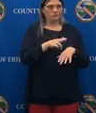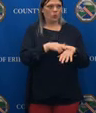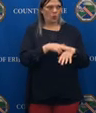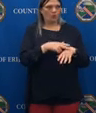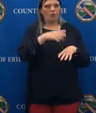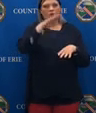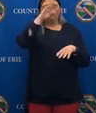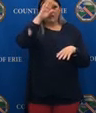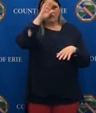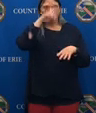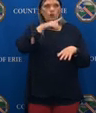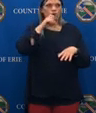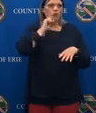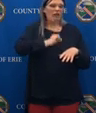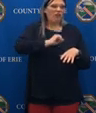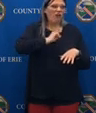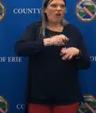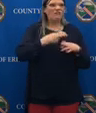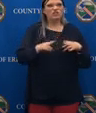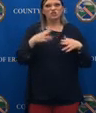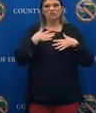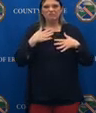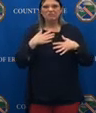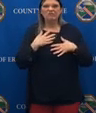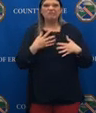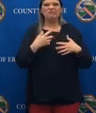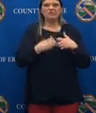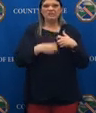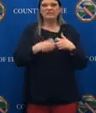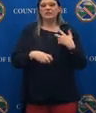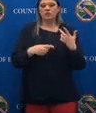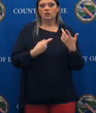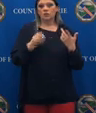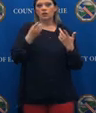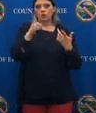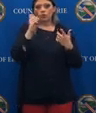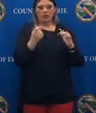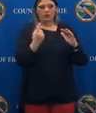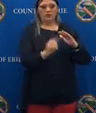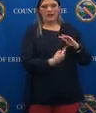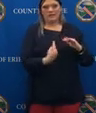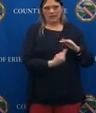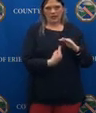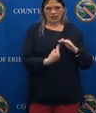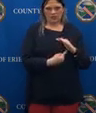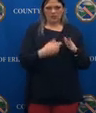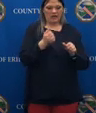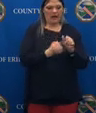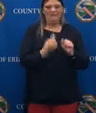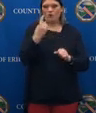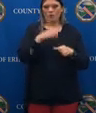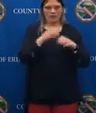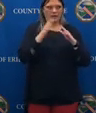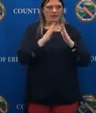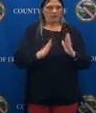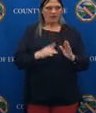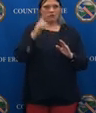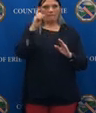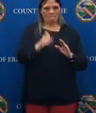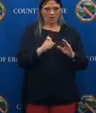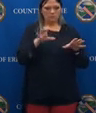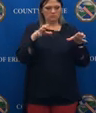dry cough, or shortness of breath, difficulty breathing, you need to be in isolation, and everybody in that household needs to be